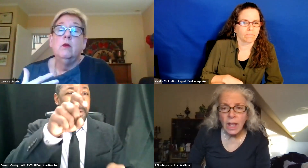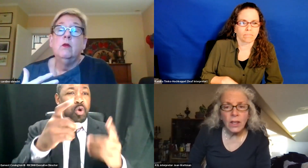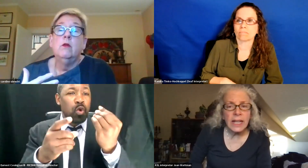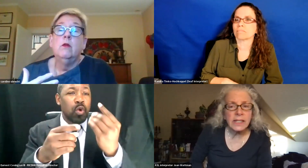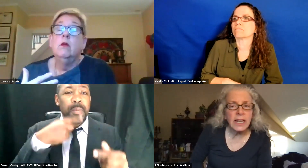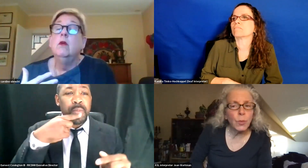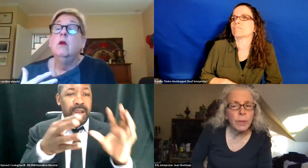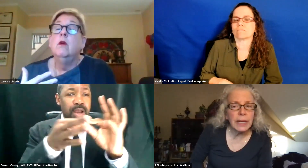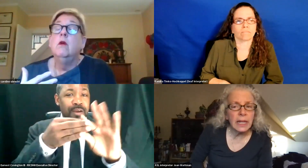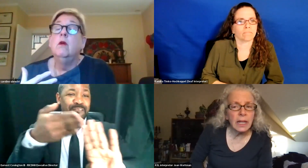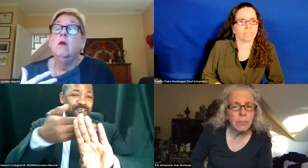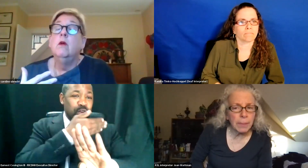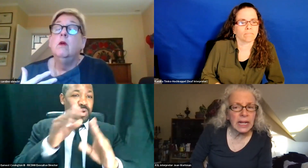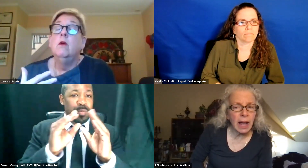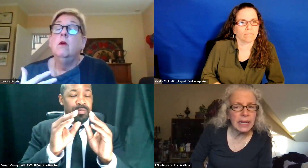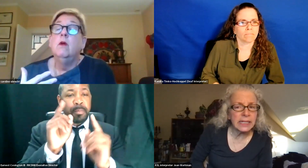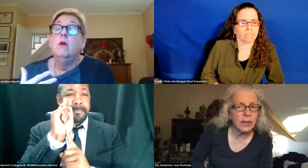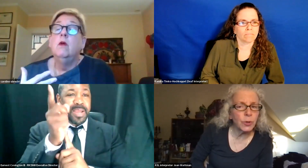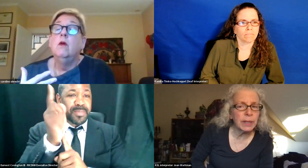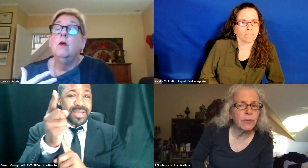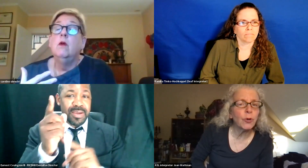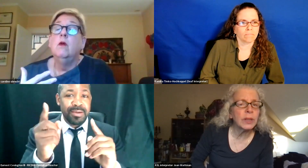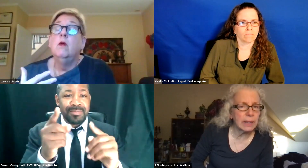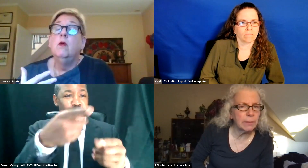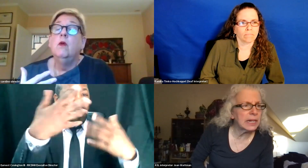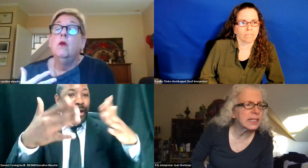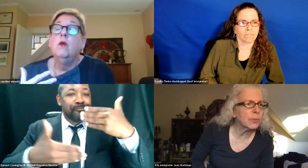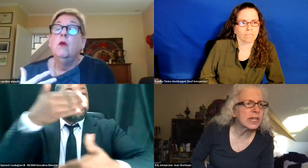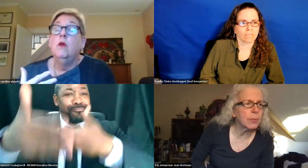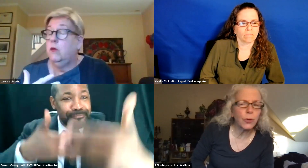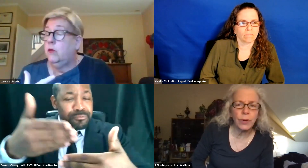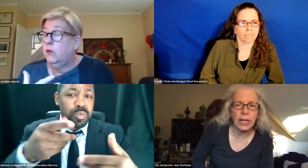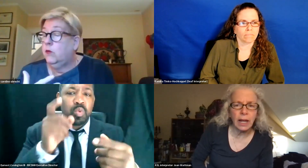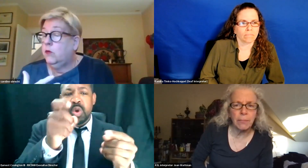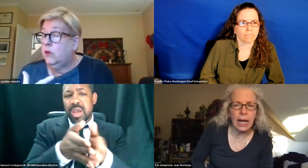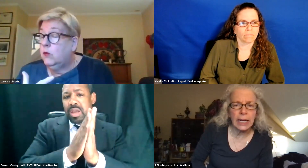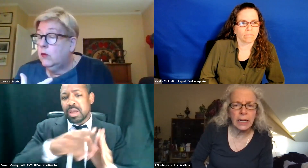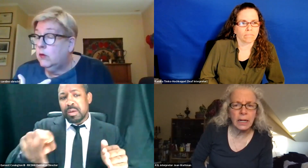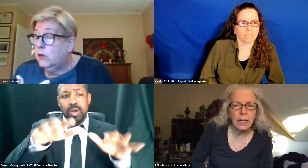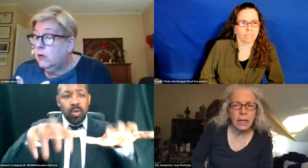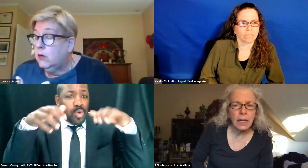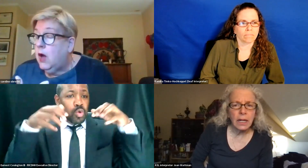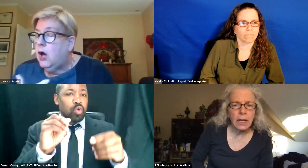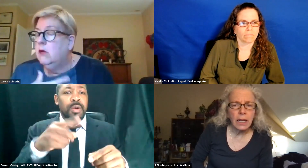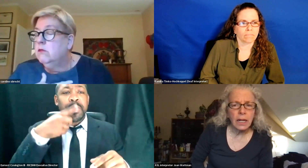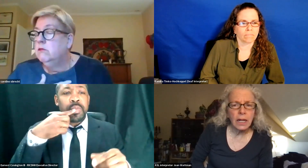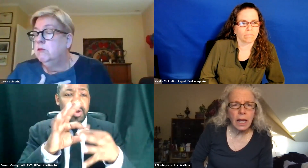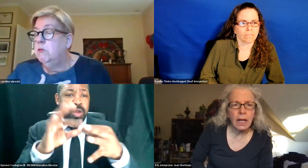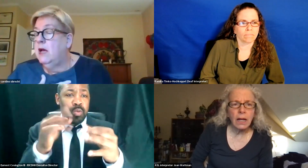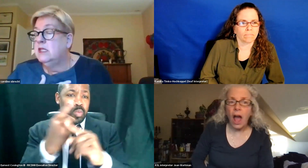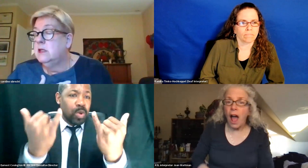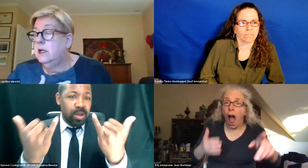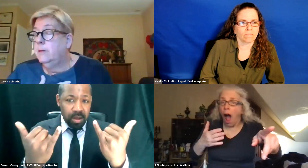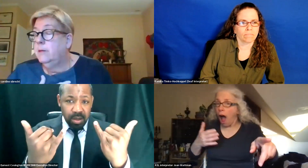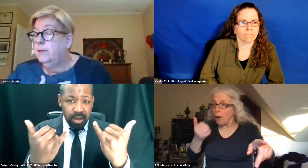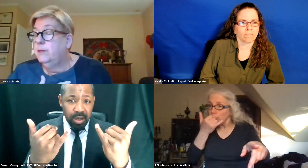We'll, Yes, it would be public comments. It would be before the meeting minutes. It was number 3 on mine.